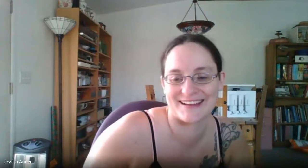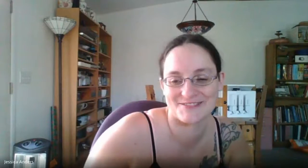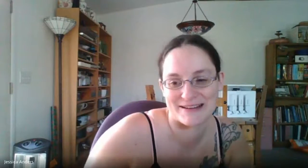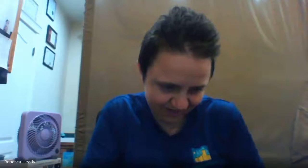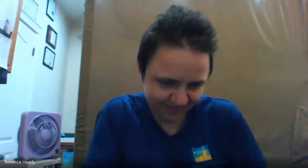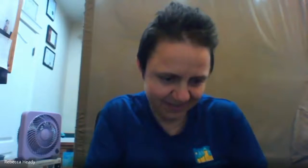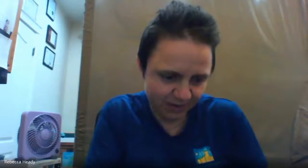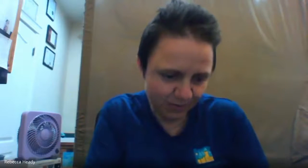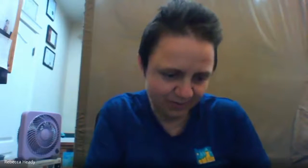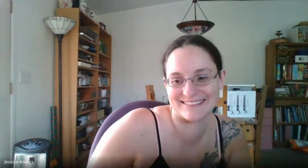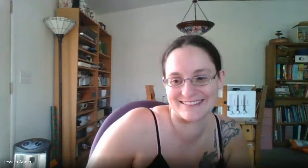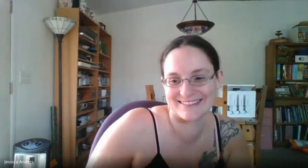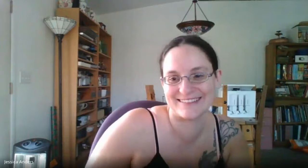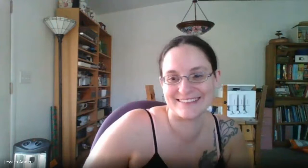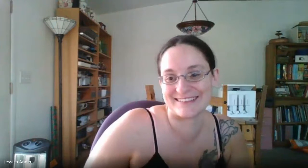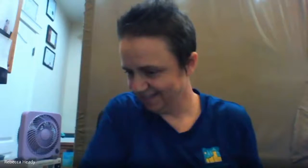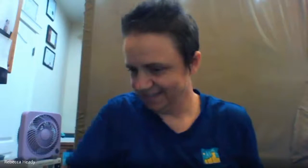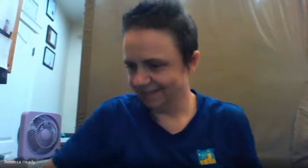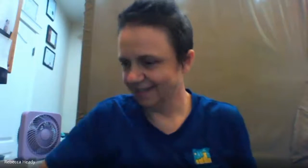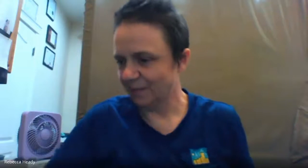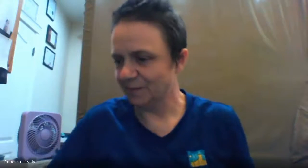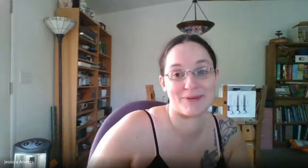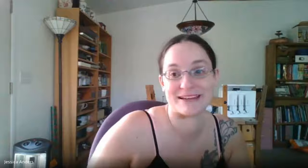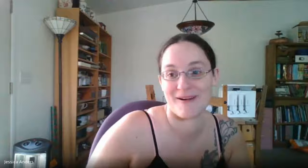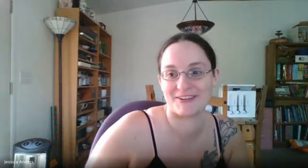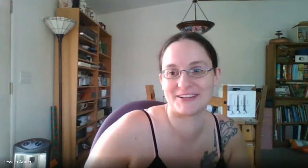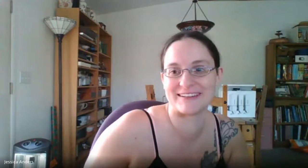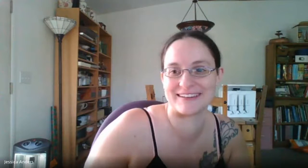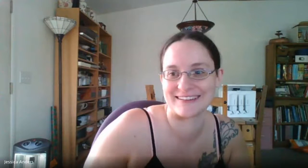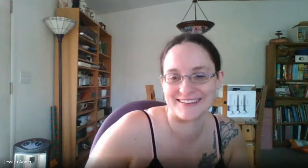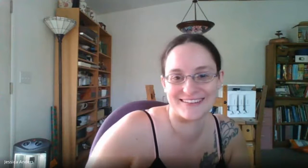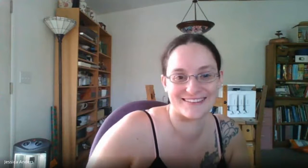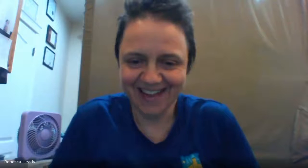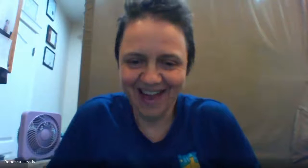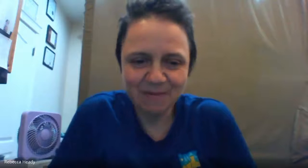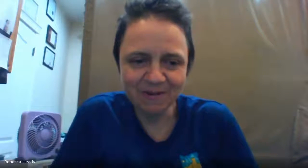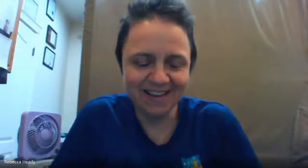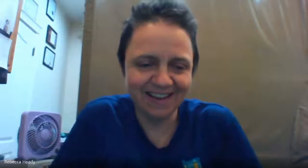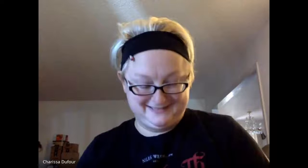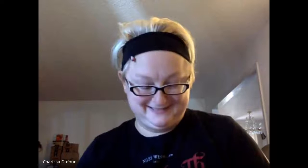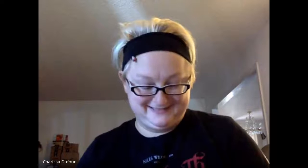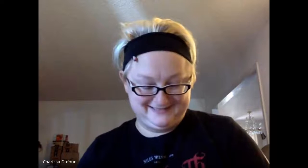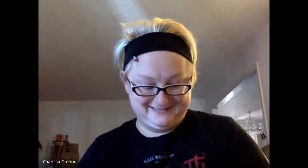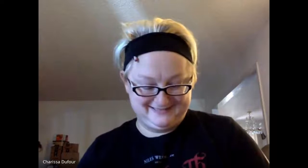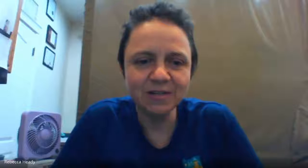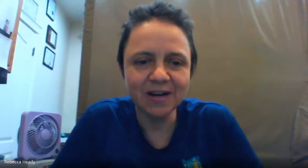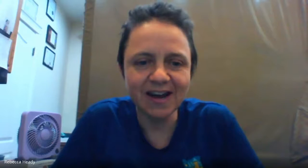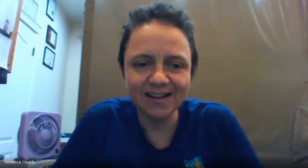Chaotic, terrible. Yeah. Oh, it's my birthday tomorrow. Happy birthday! Happy birthday. You're gonna be 29